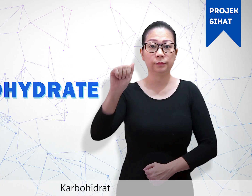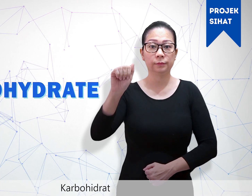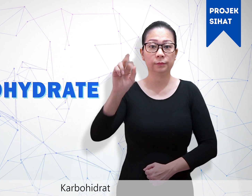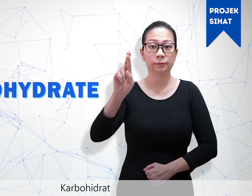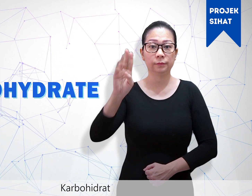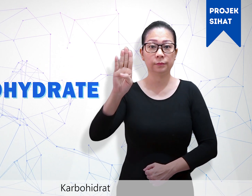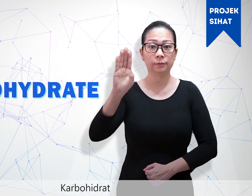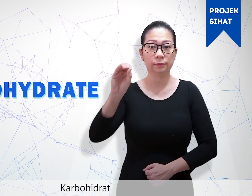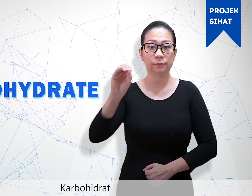carbohydrate,